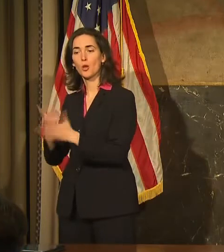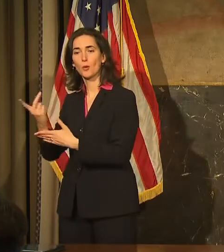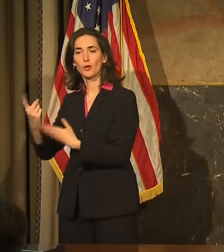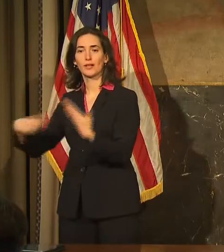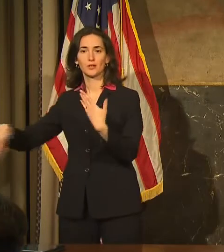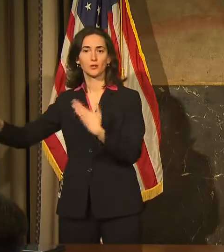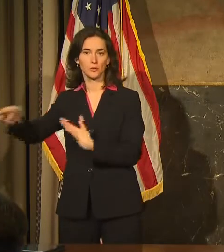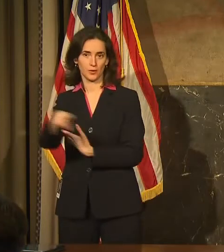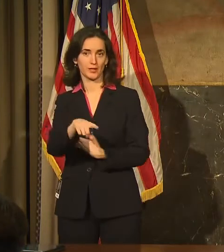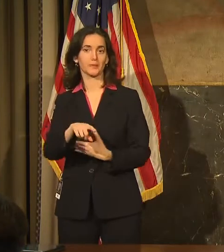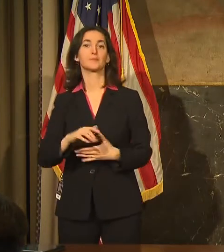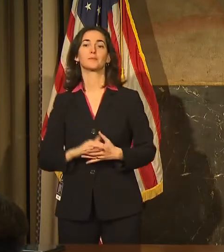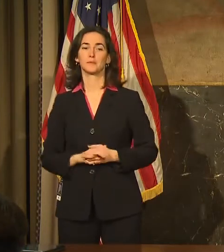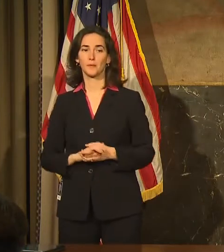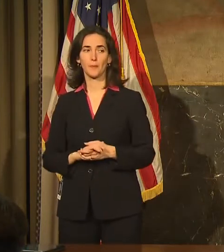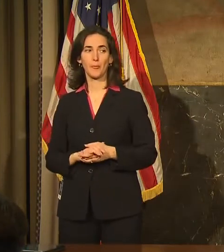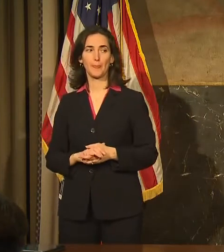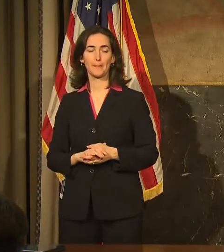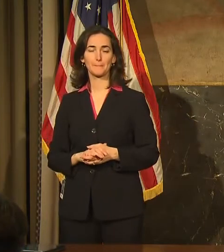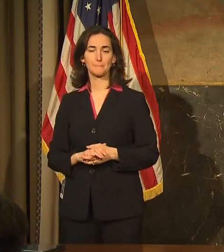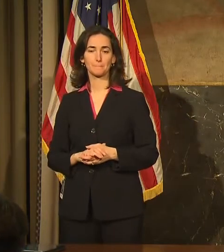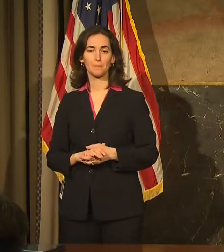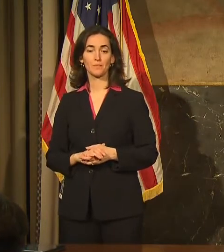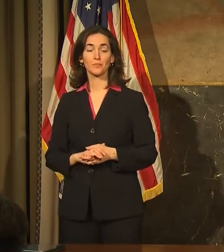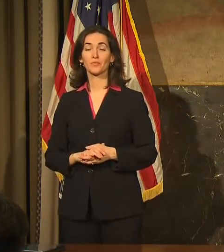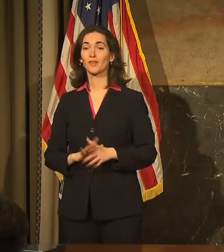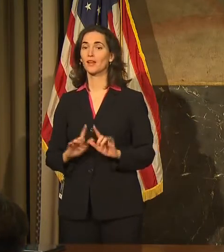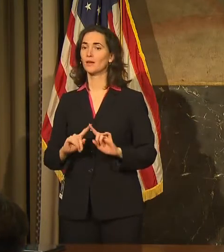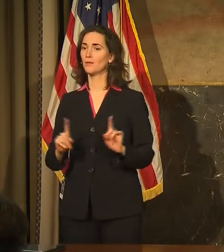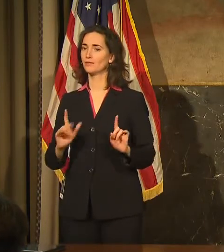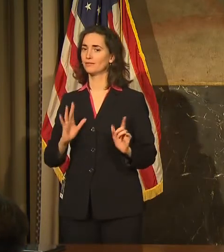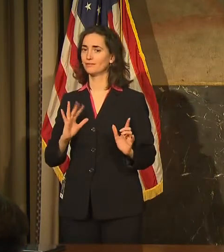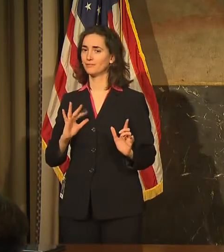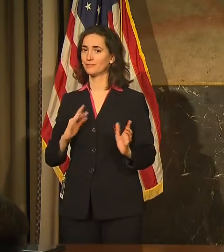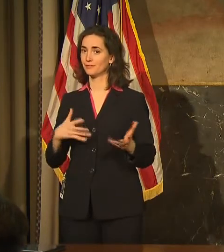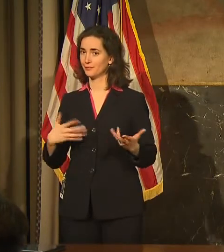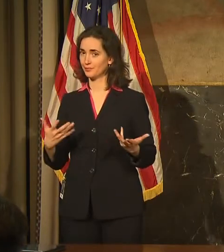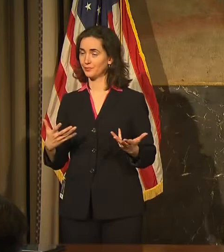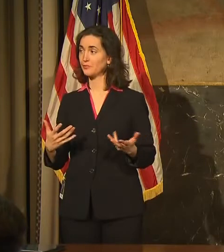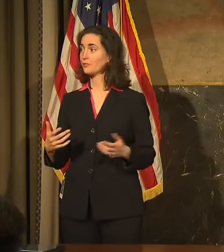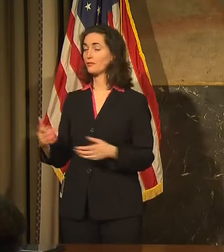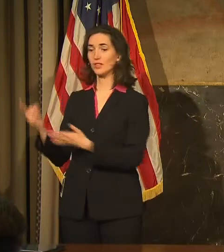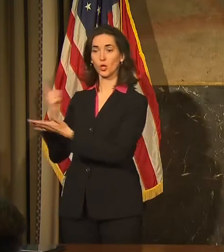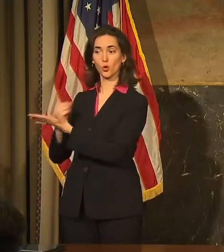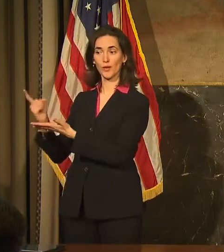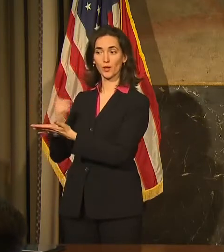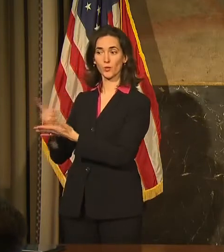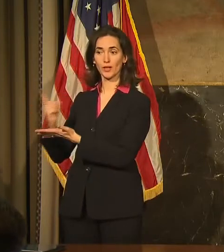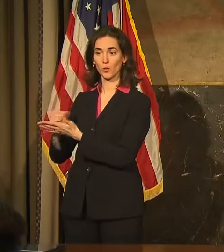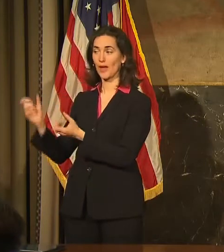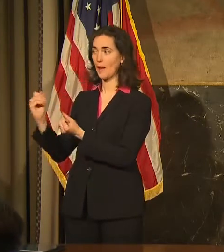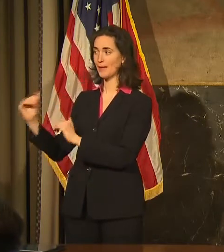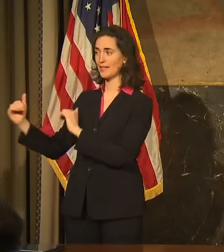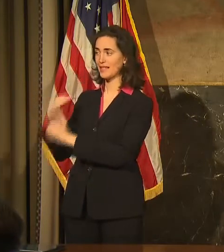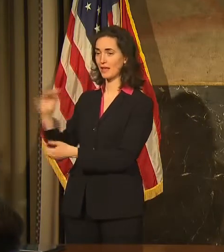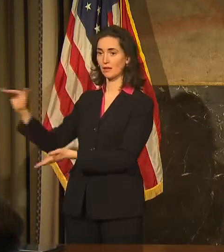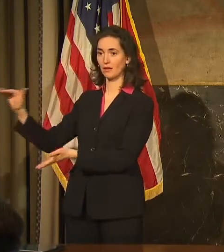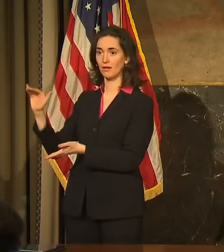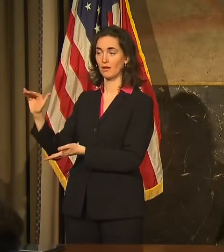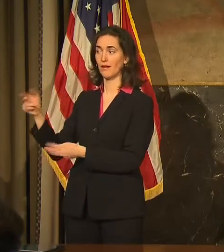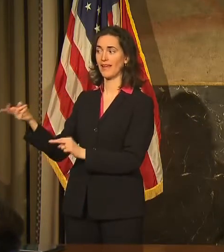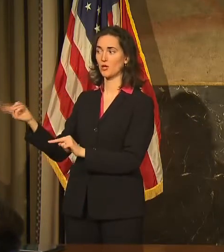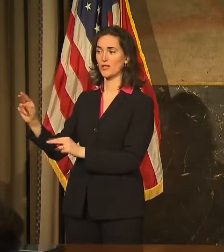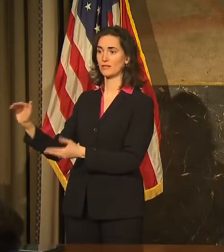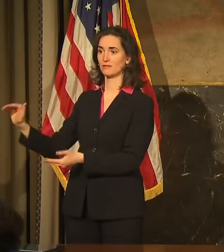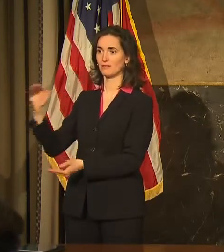state of Louisiana. But the good news is that the weekly allocations are increasing. We have at least